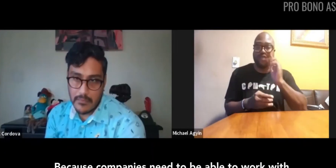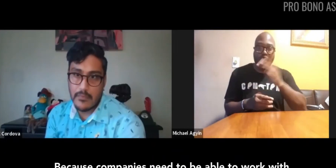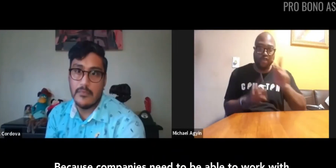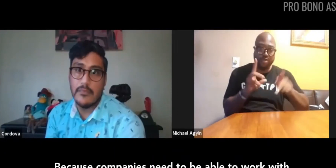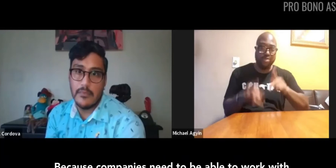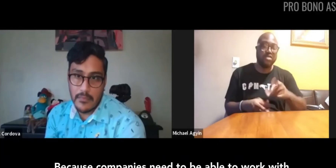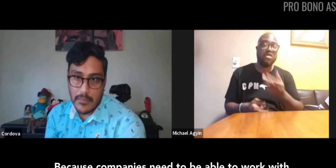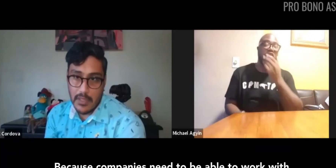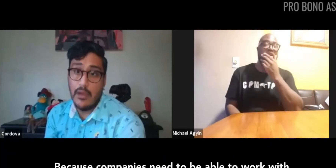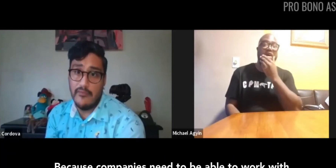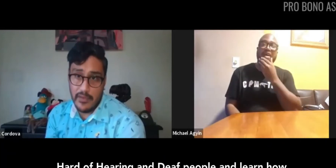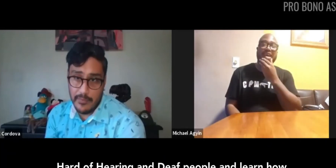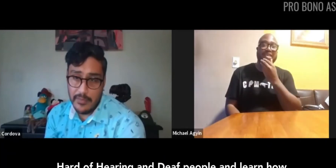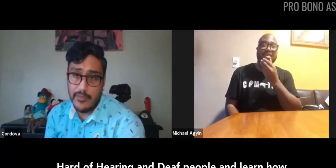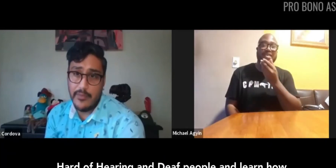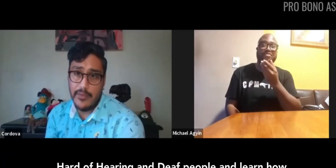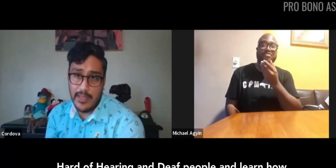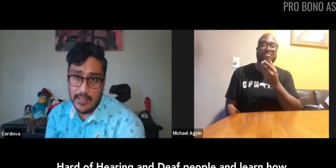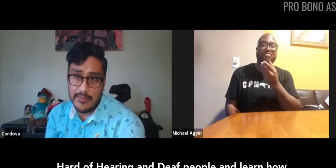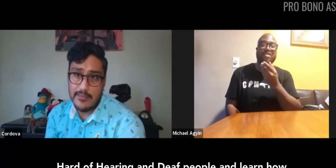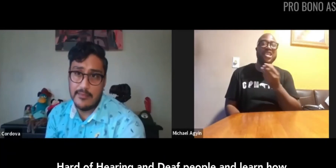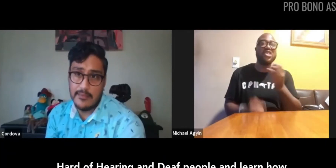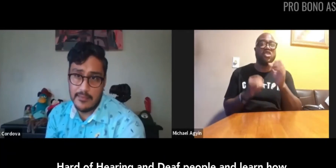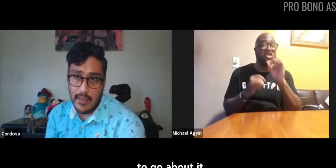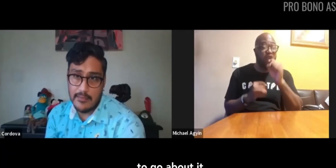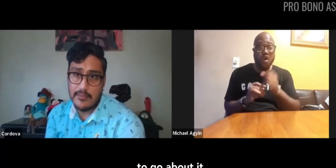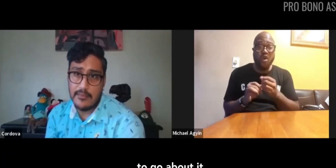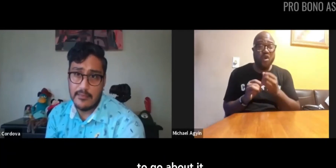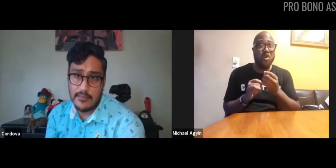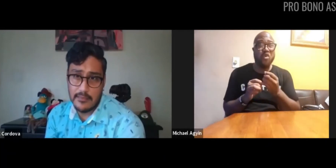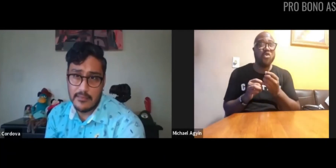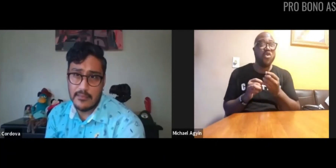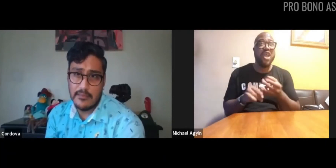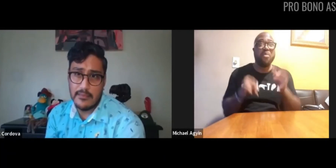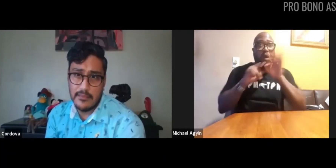Because companies, they need to be able to work with hard of hearing and deaf people and learn how to go about it.